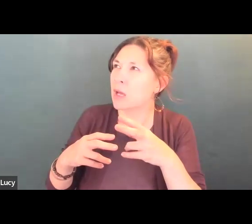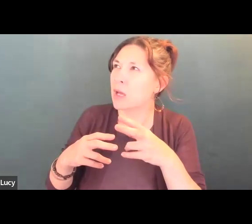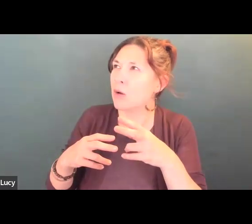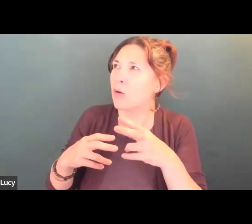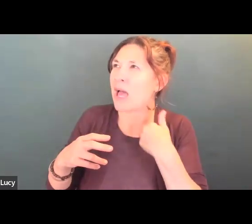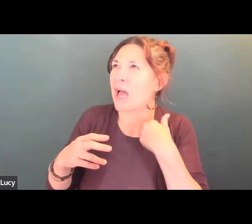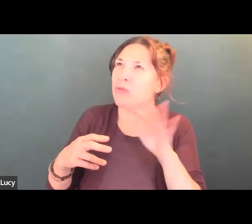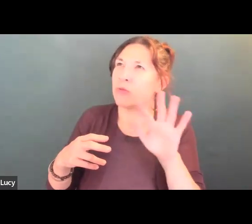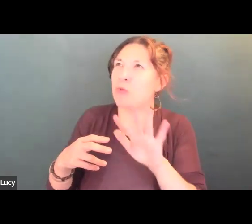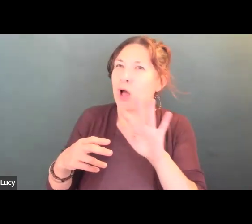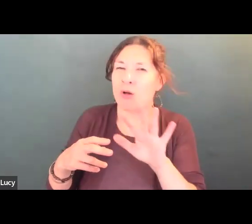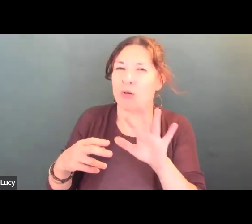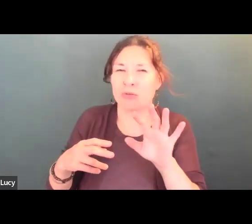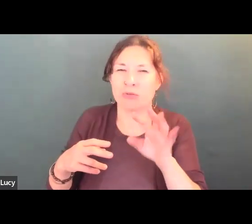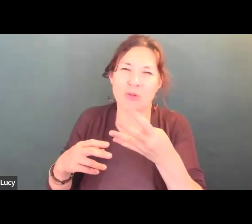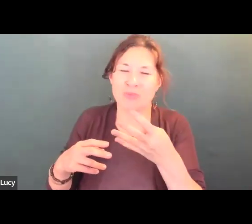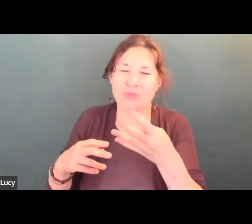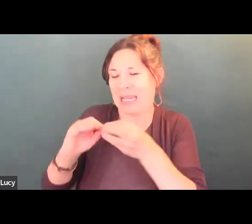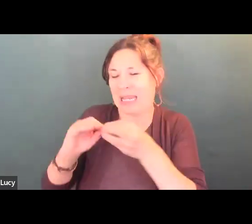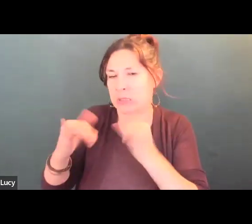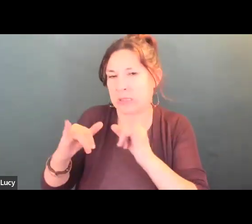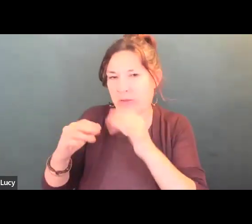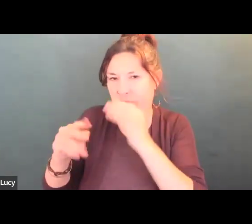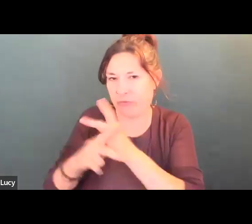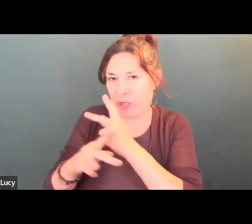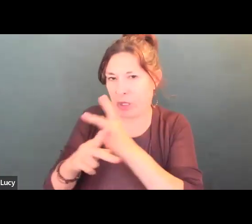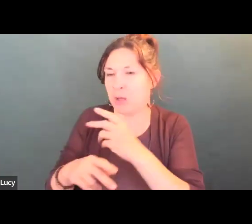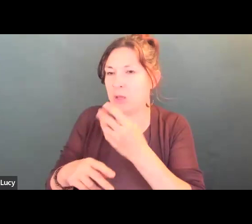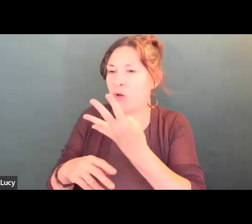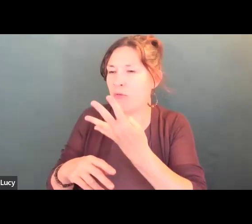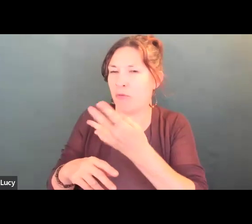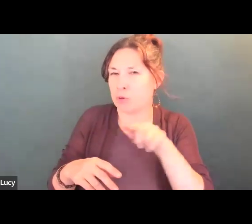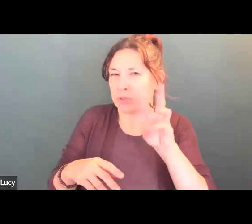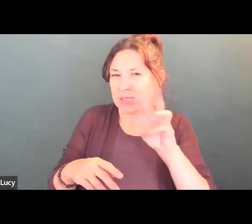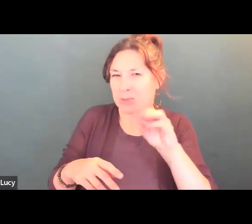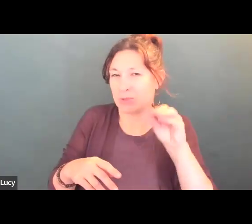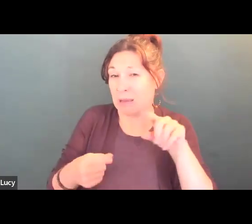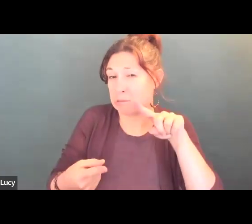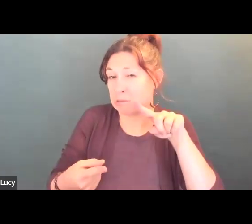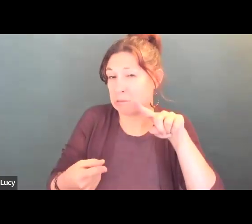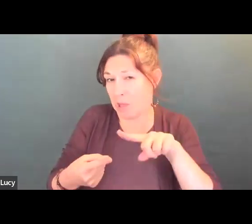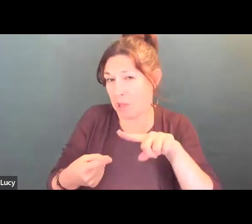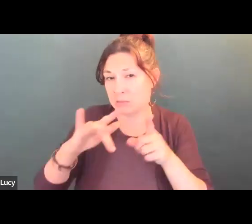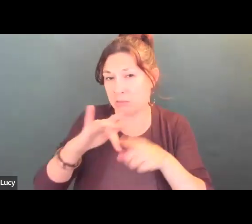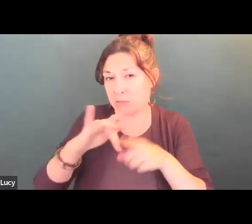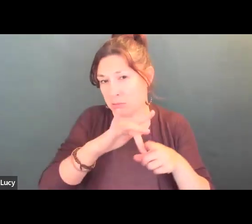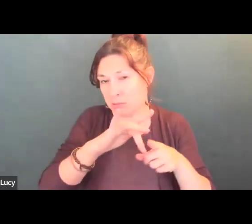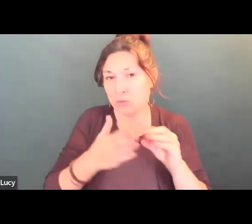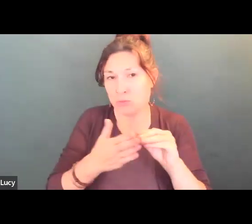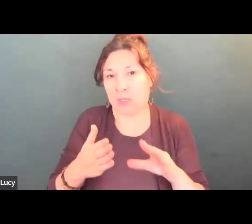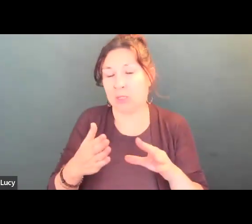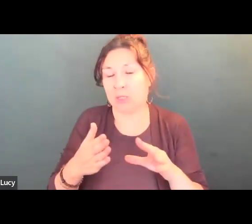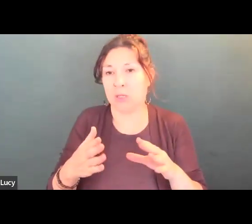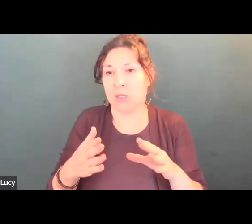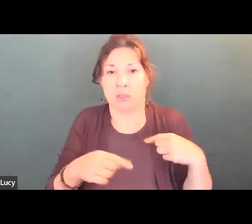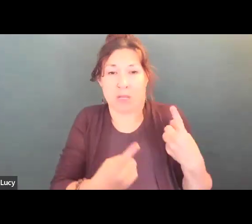4 to 6% decrease in chronic absenteeism last year. And so cumulatively for the last 2 years, that represents